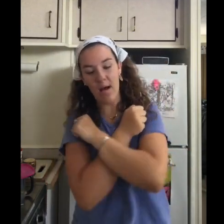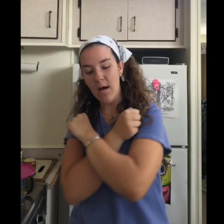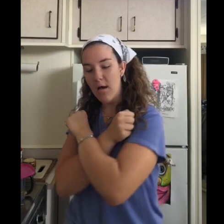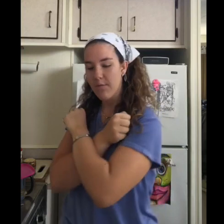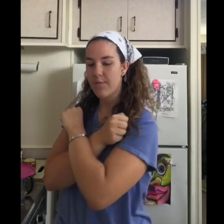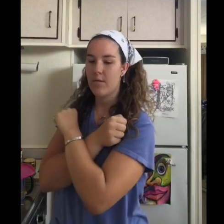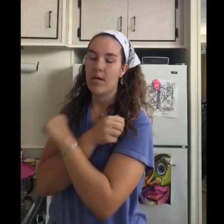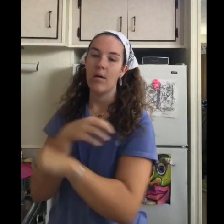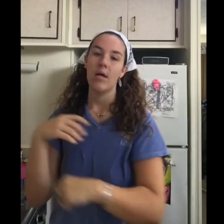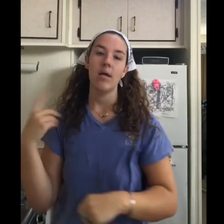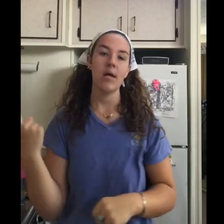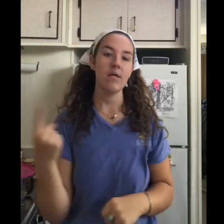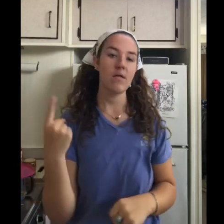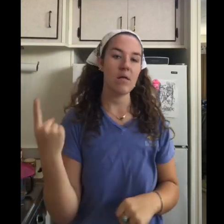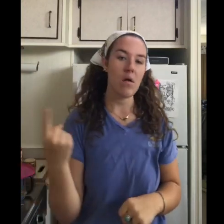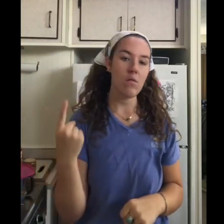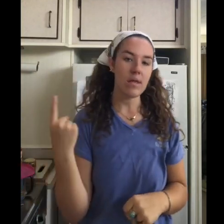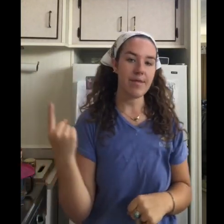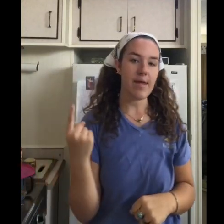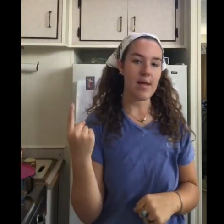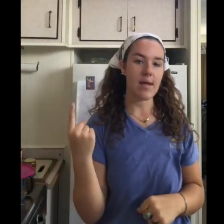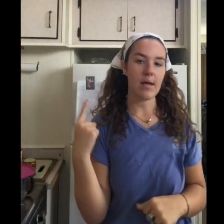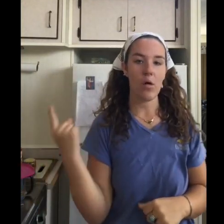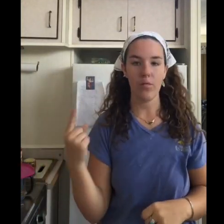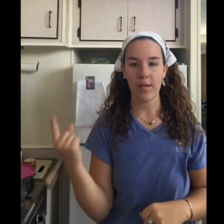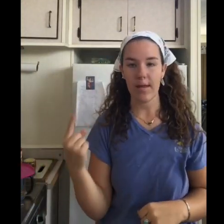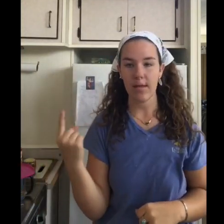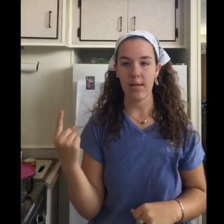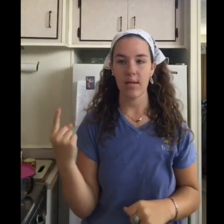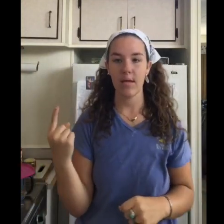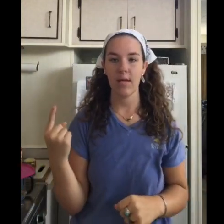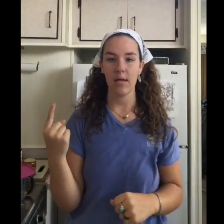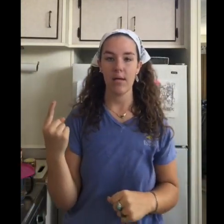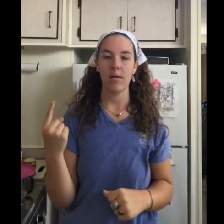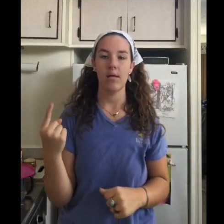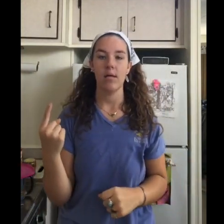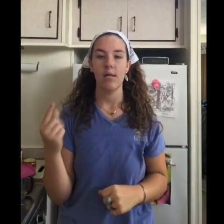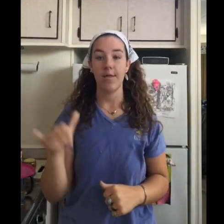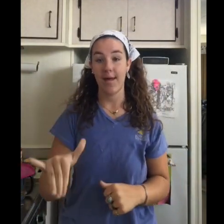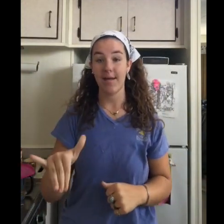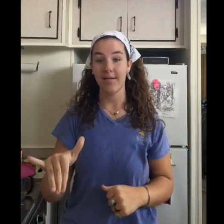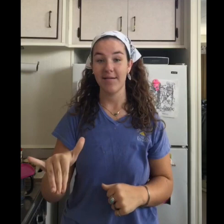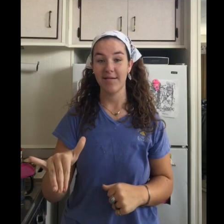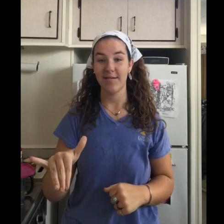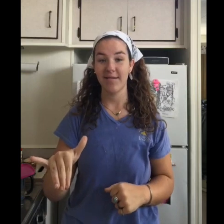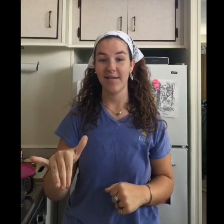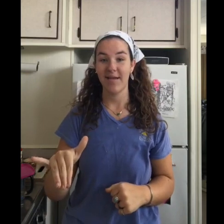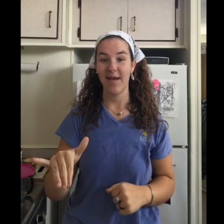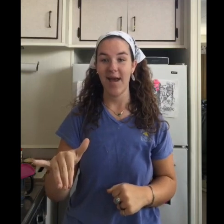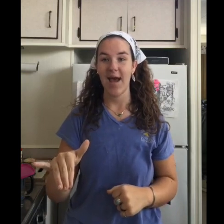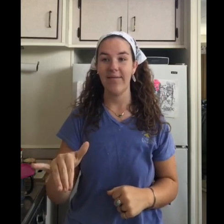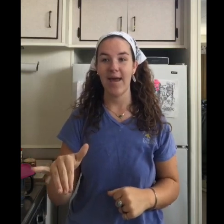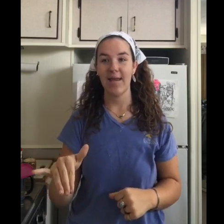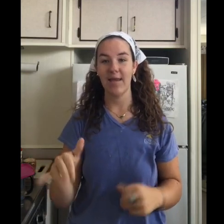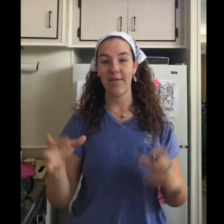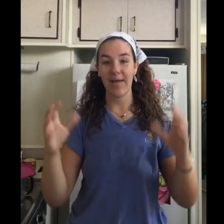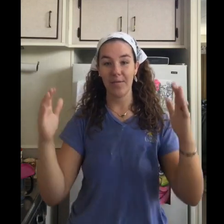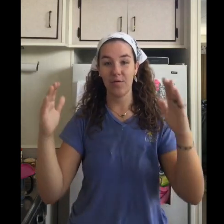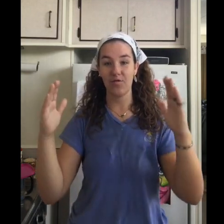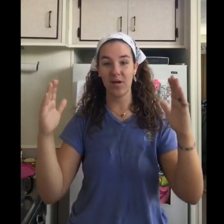love. It's the only thing. Only thing. And then that there's just